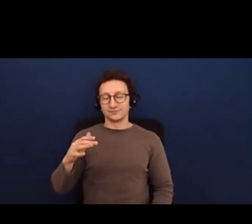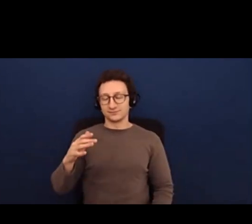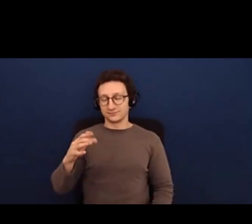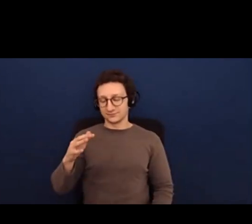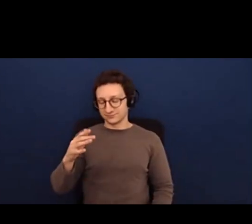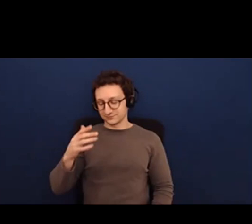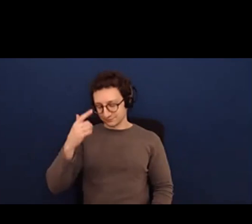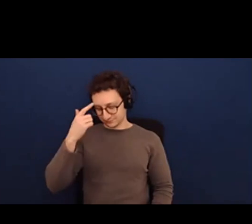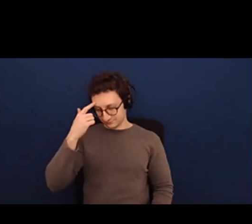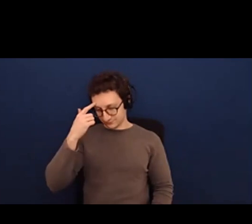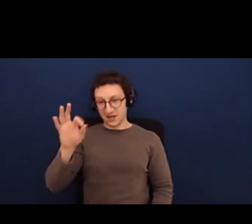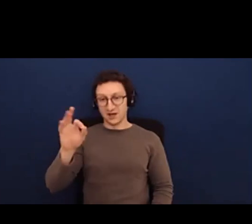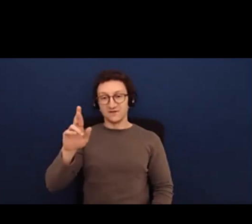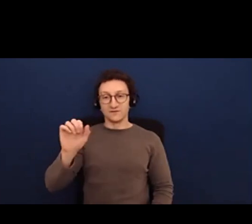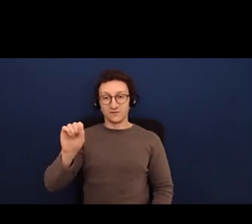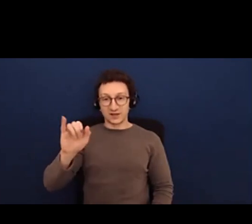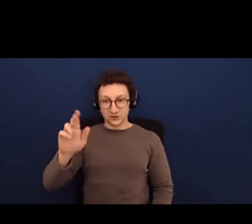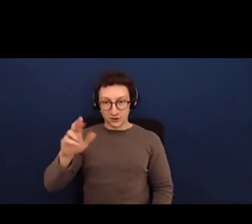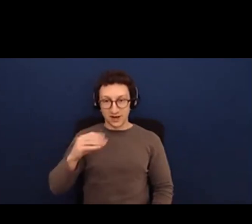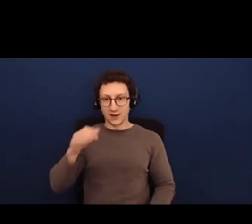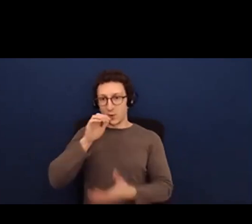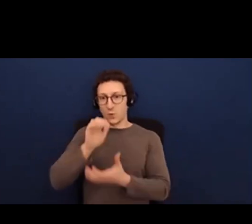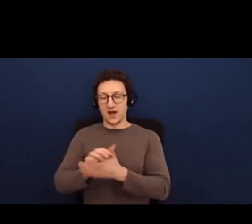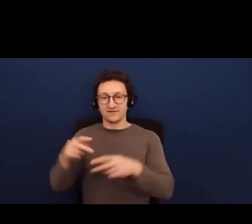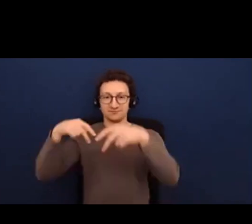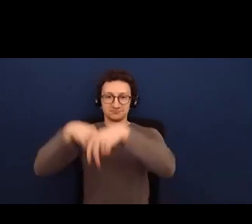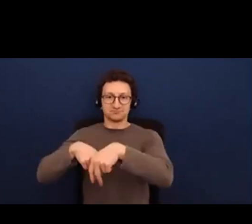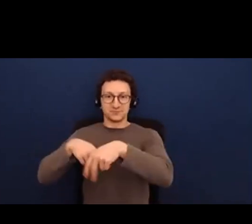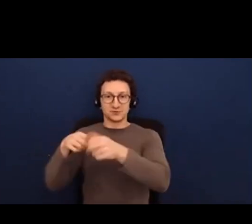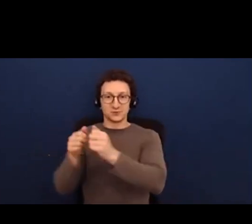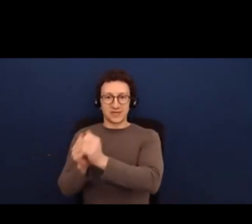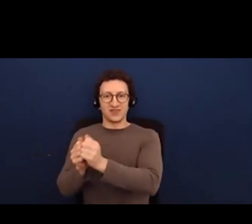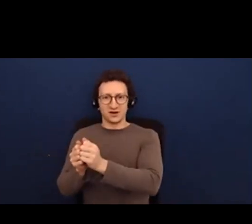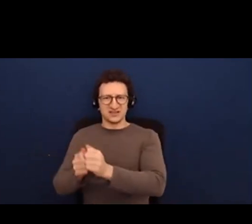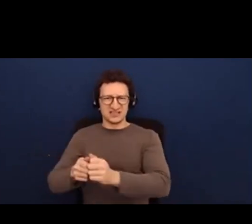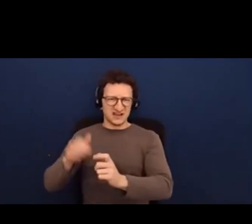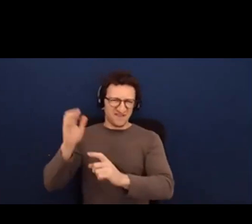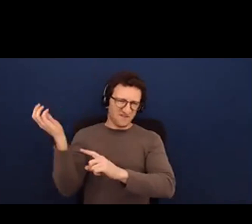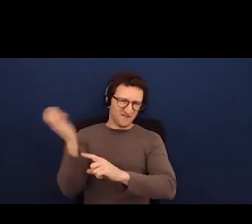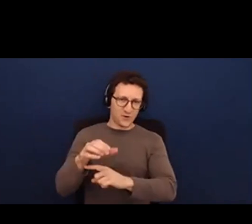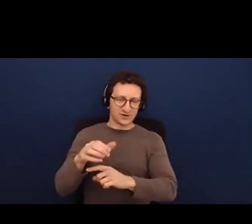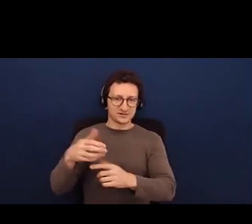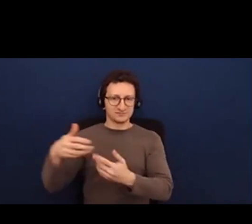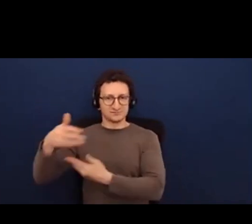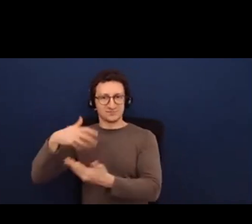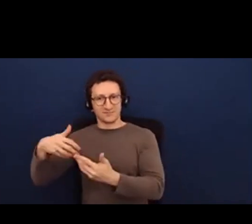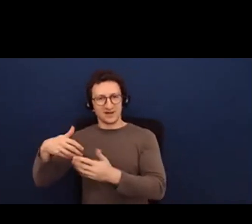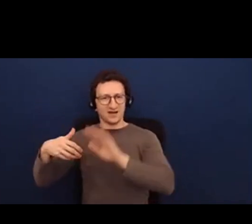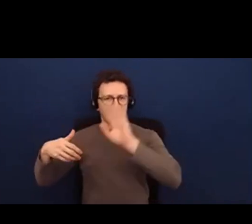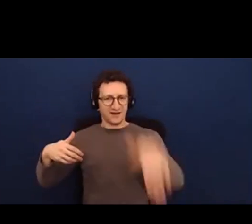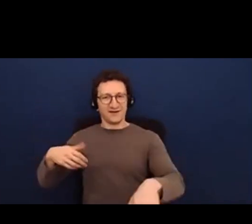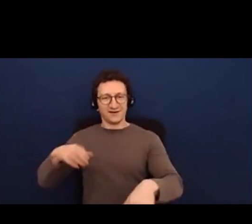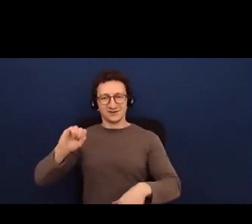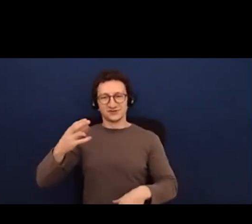her husband James Fraser would ride with her and not be so involved with Schechter. So that story has nothing to do with